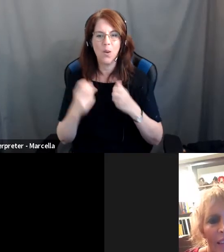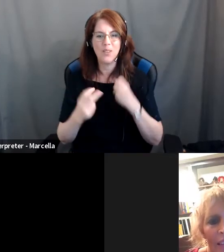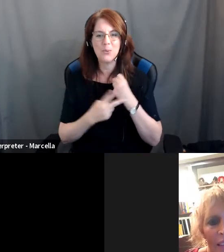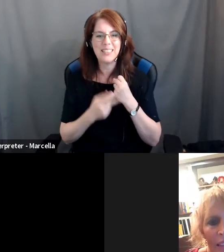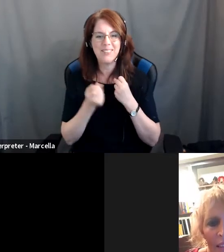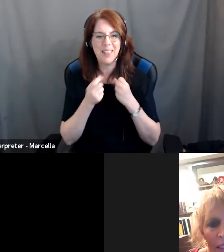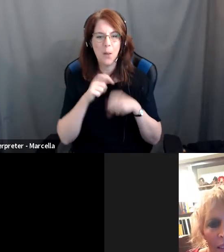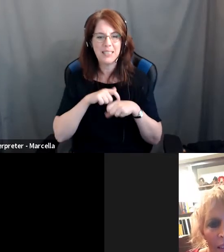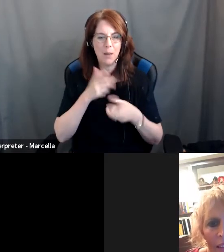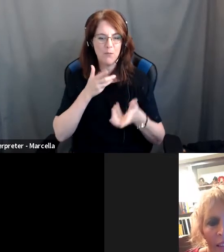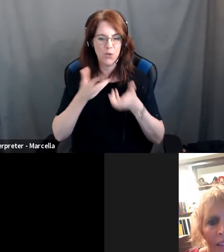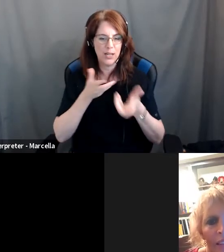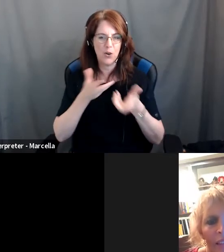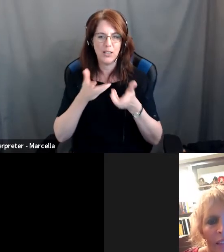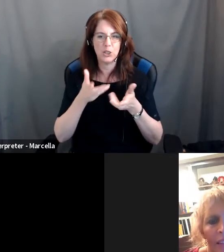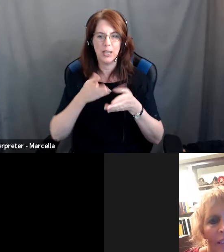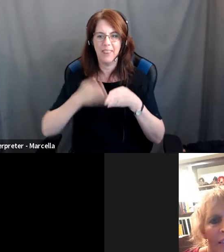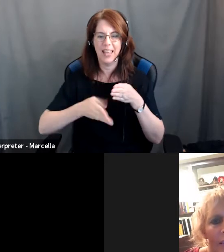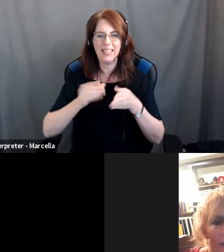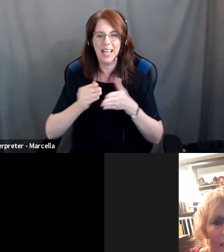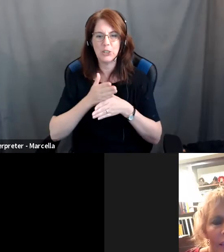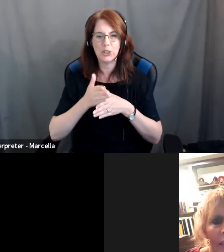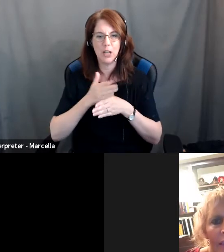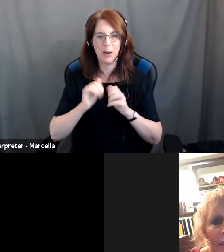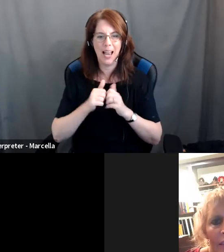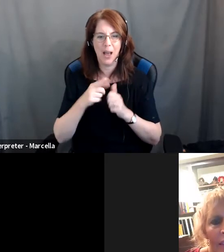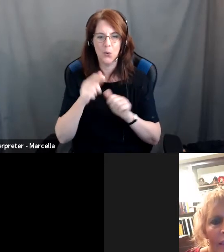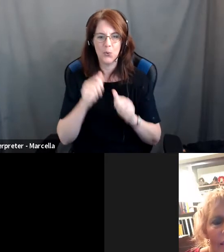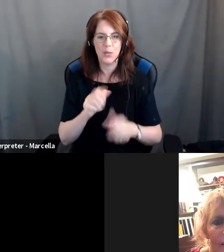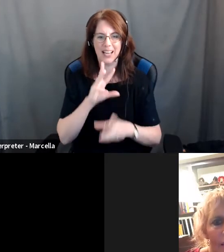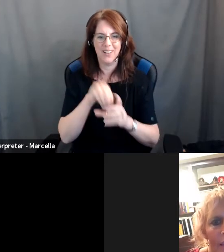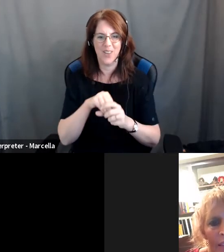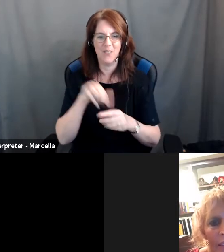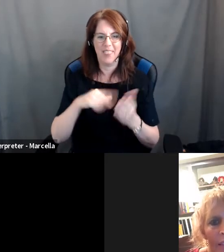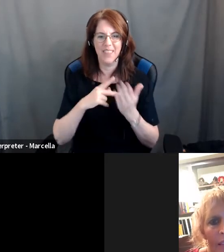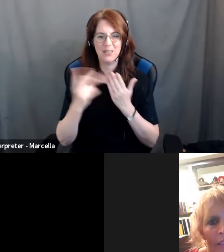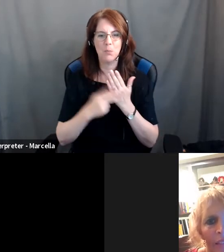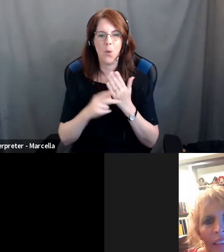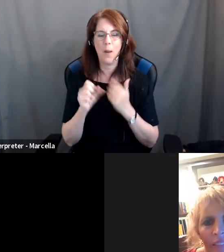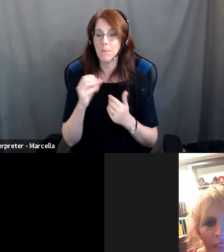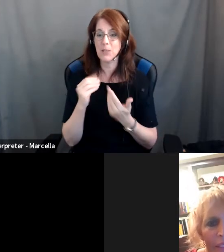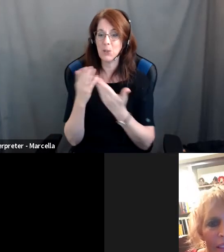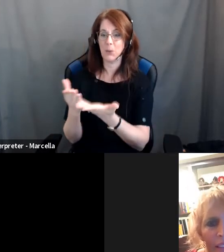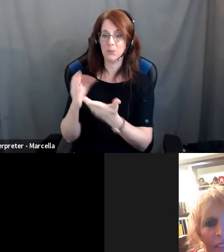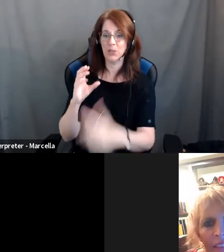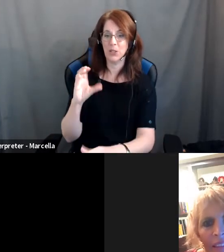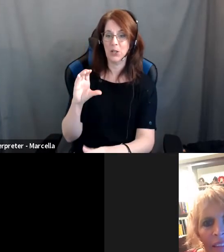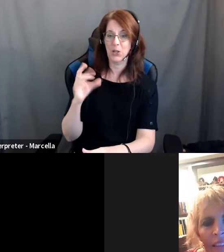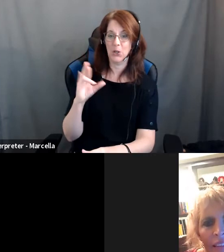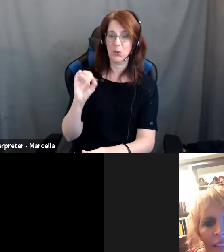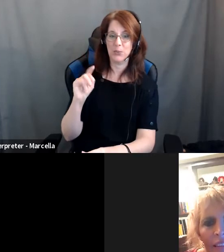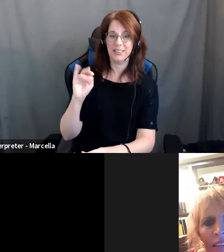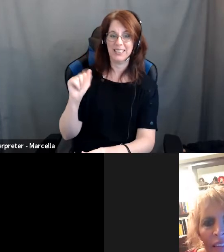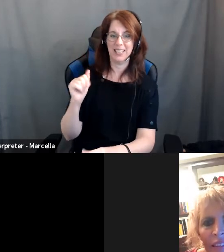time for engagement at the end, as well as sharing how you can get involved in these programs. So Christina, I'll let you talk, and then I may end